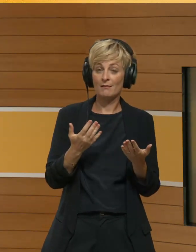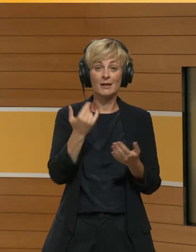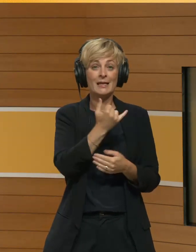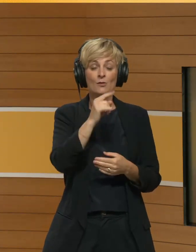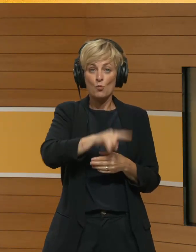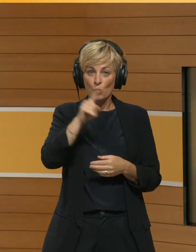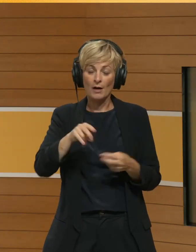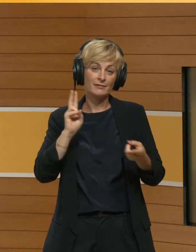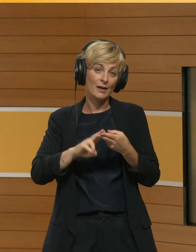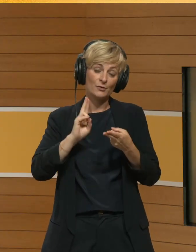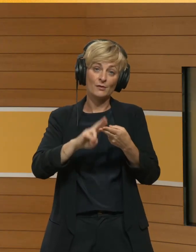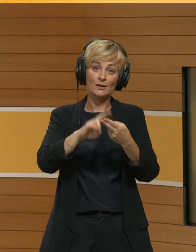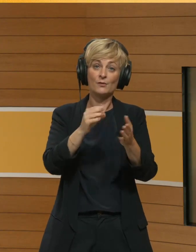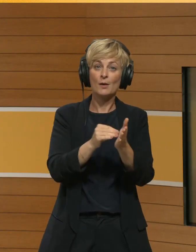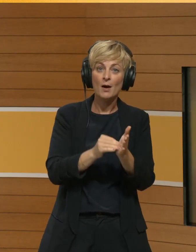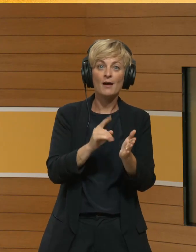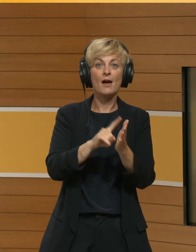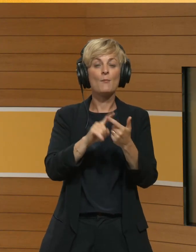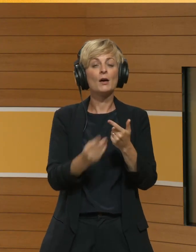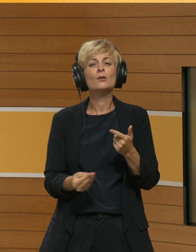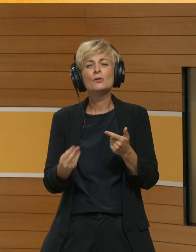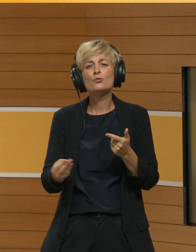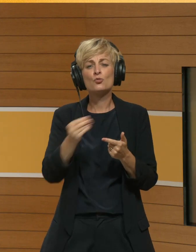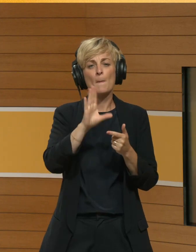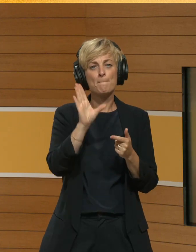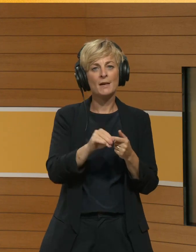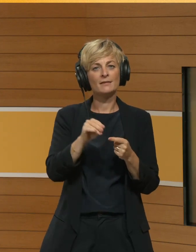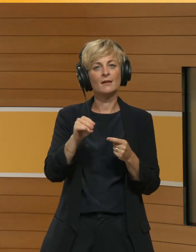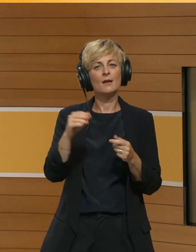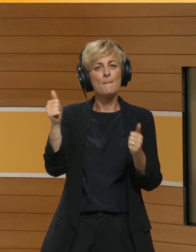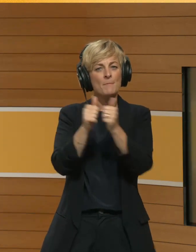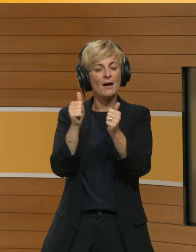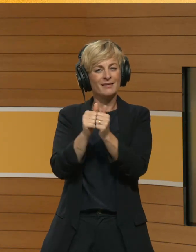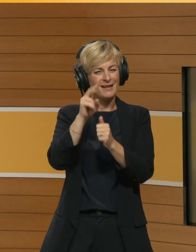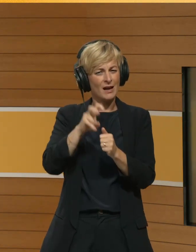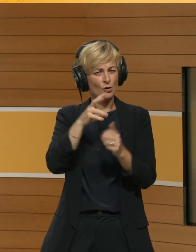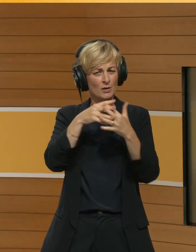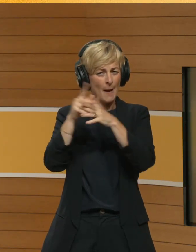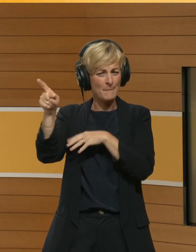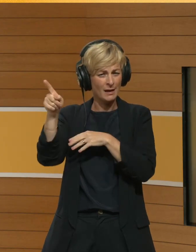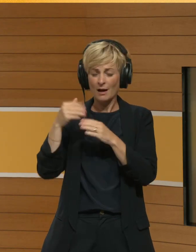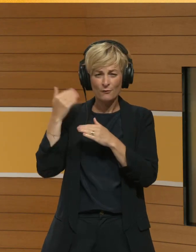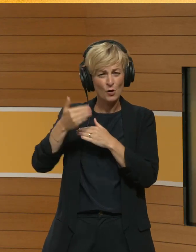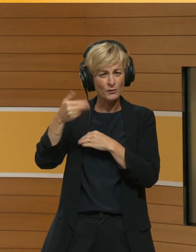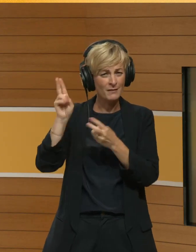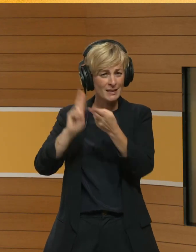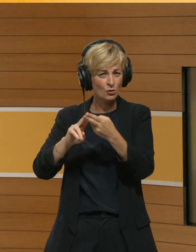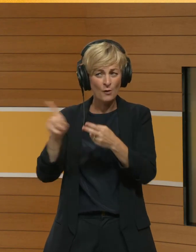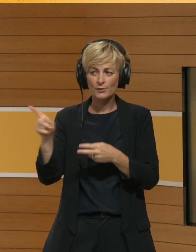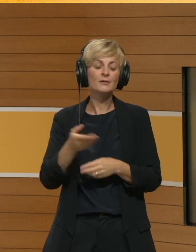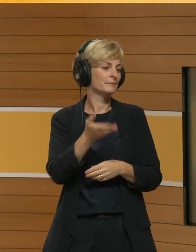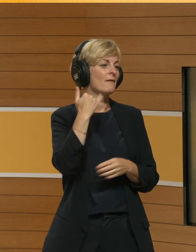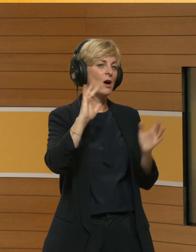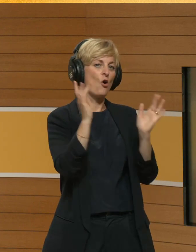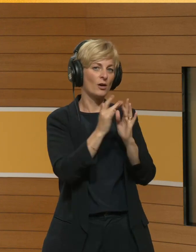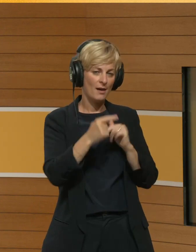how often you would say you meet with them, because it's online, there are time differences. We have US hospitals from the